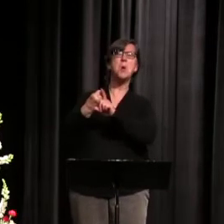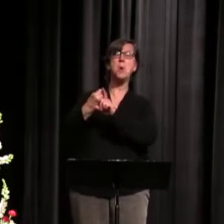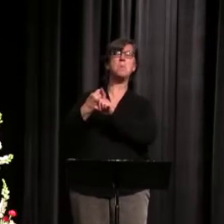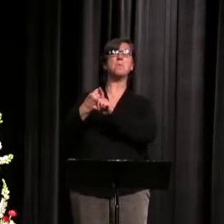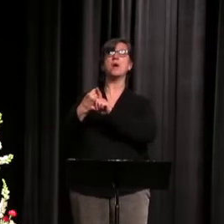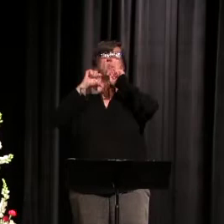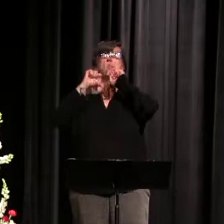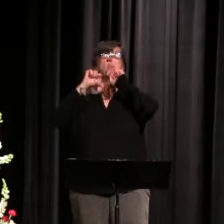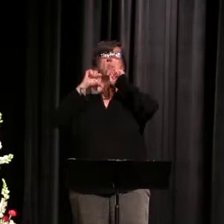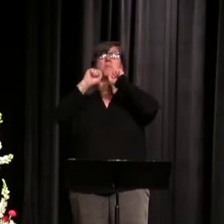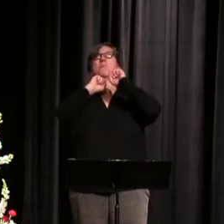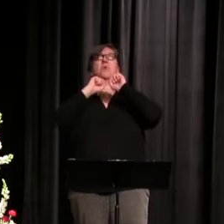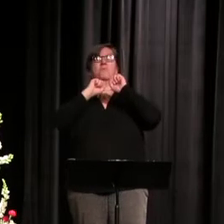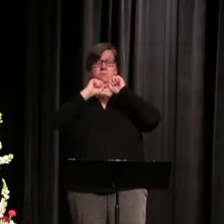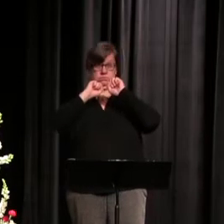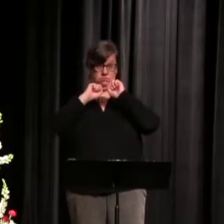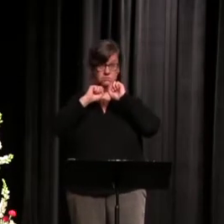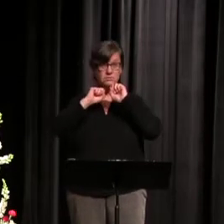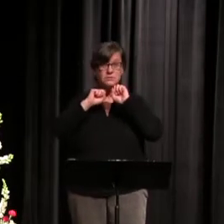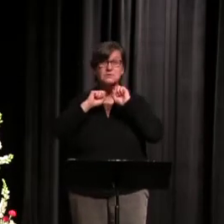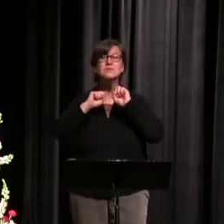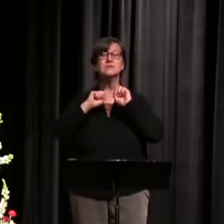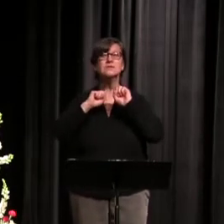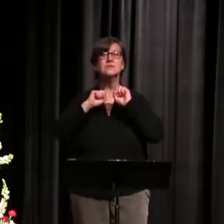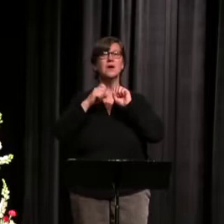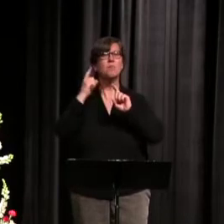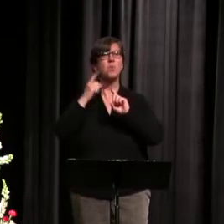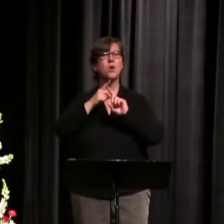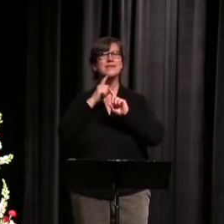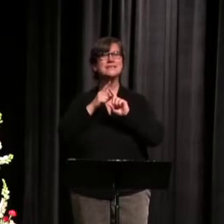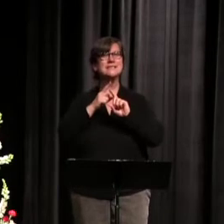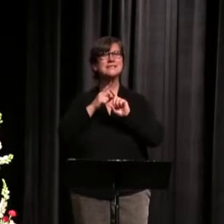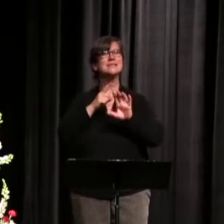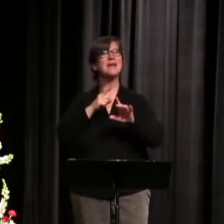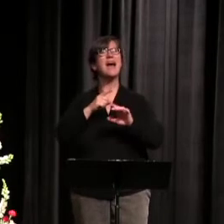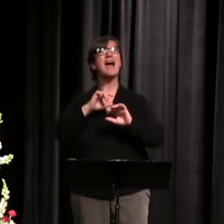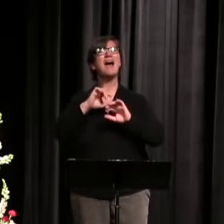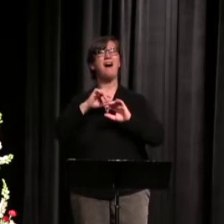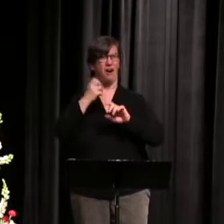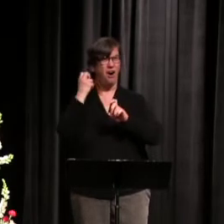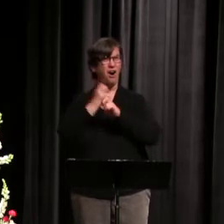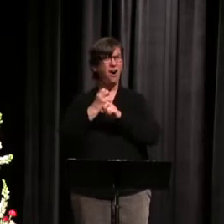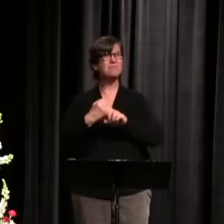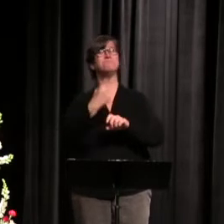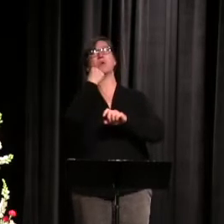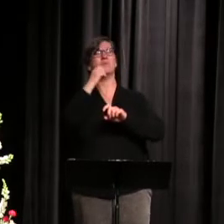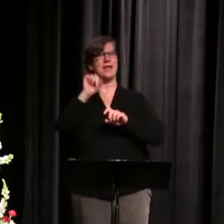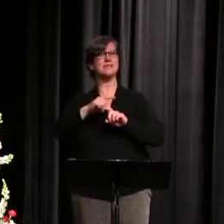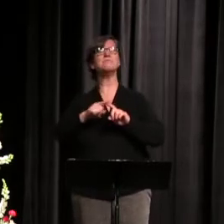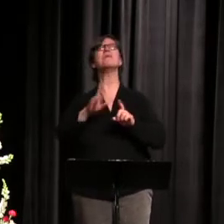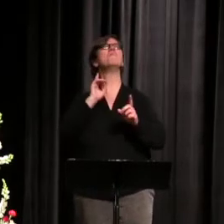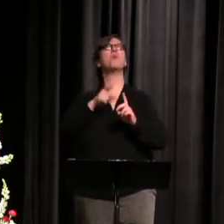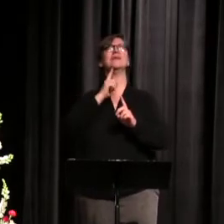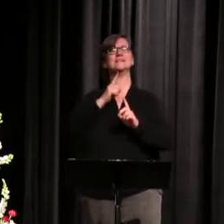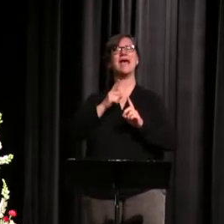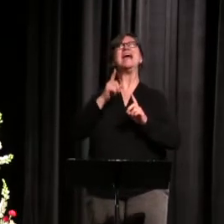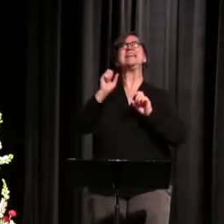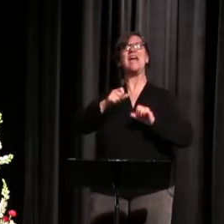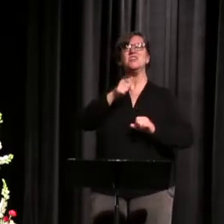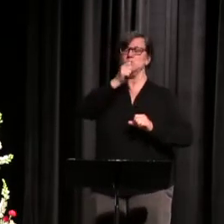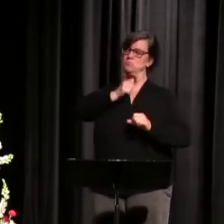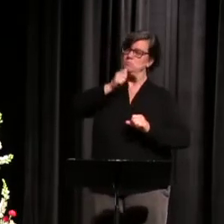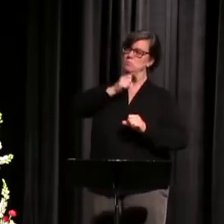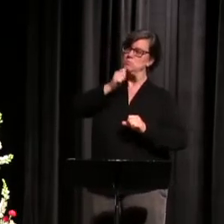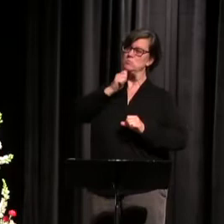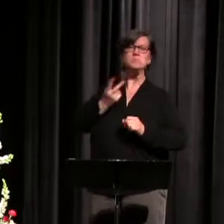about how hard you can get hit and keep moving forward. How much you can take and keep moving forward. That's how winning is